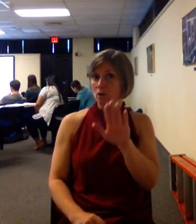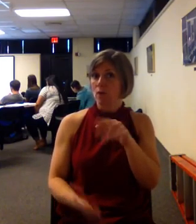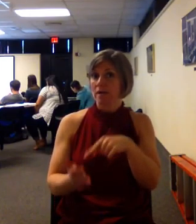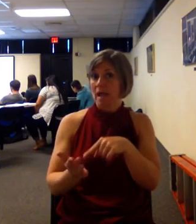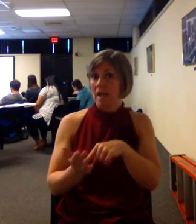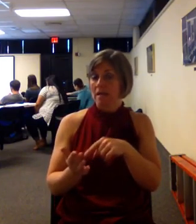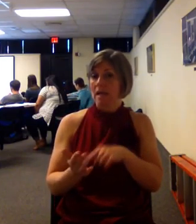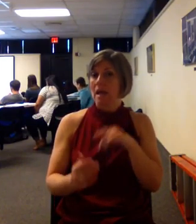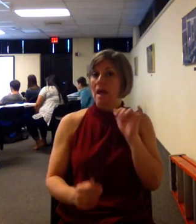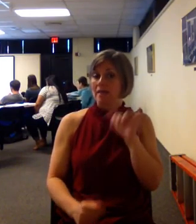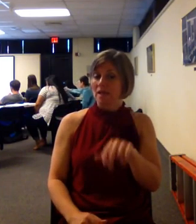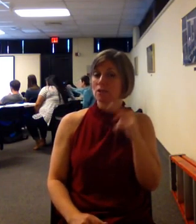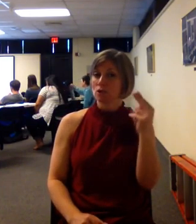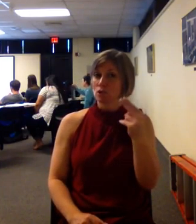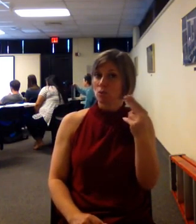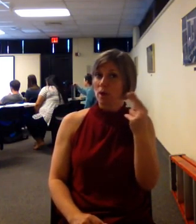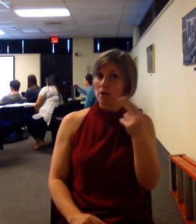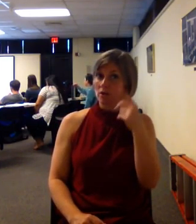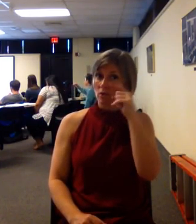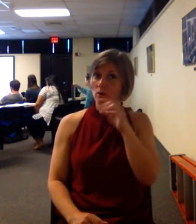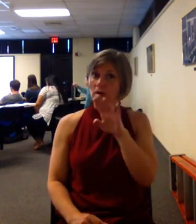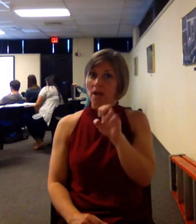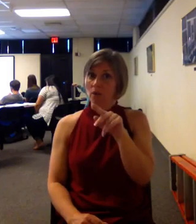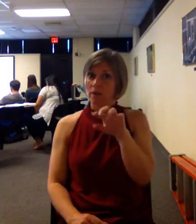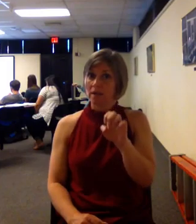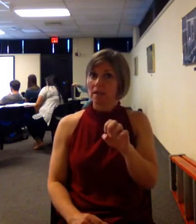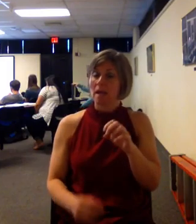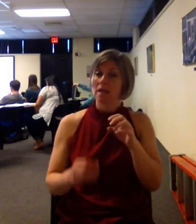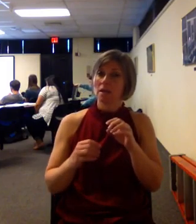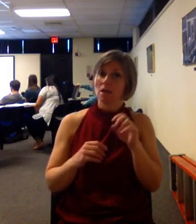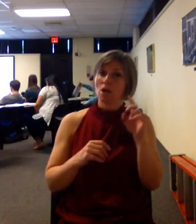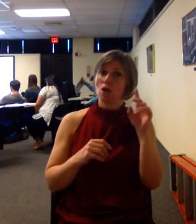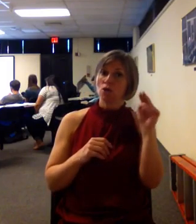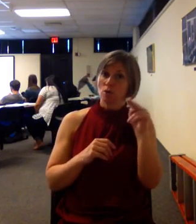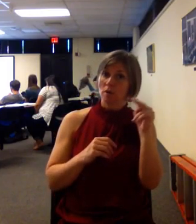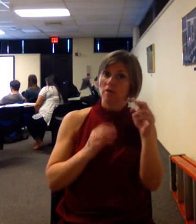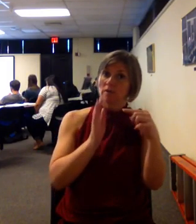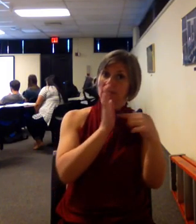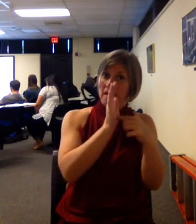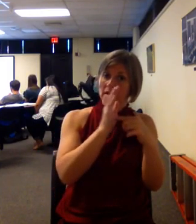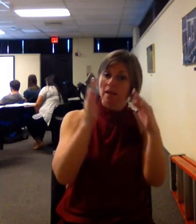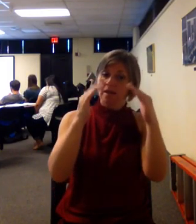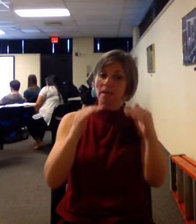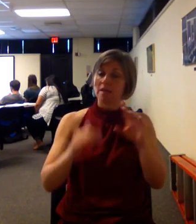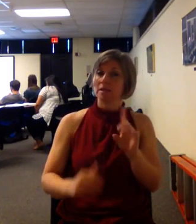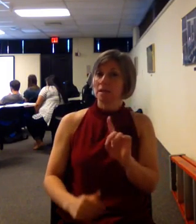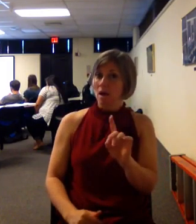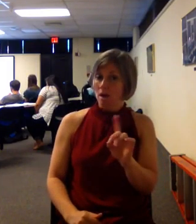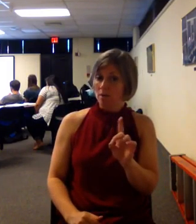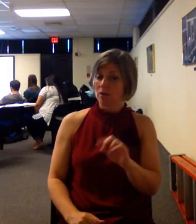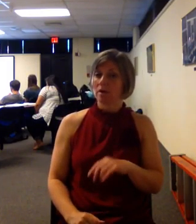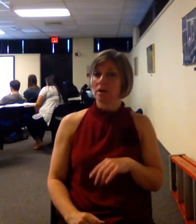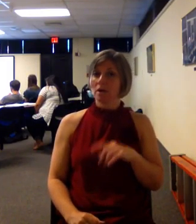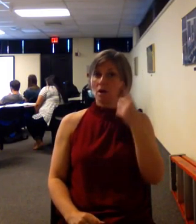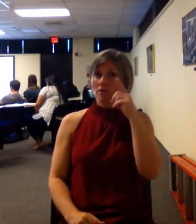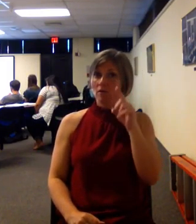numerator for your equity and the numerator for your debt. Then the denominator for weighted average cost of capital would be your equity, market value of equity,